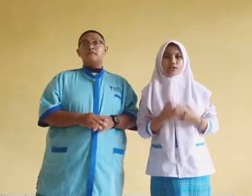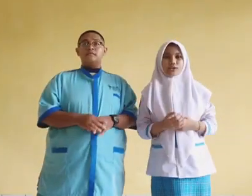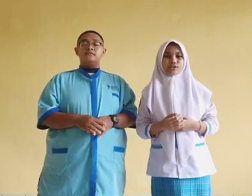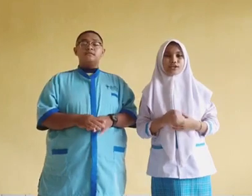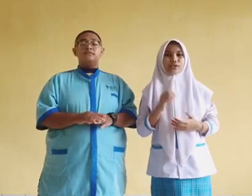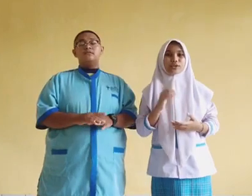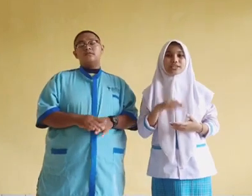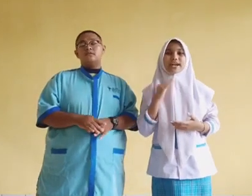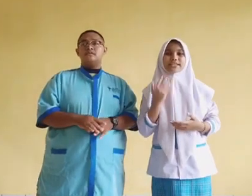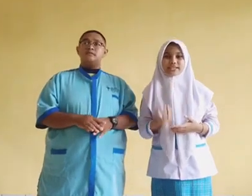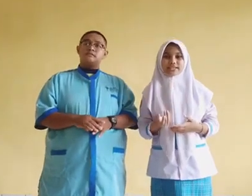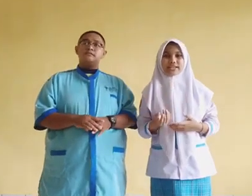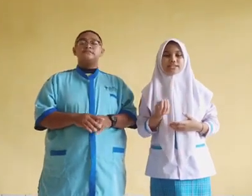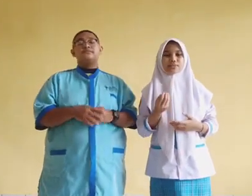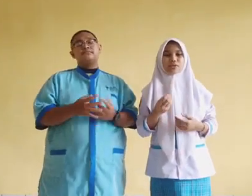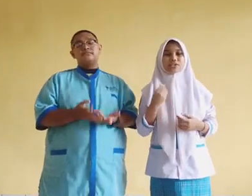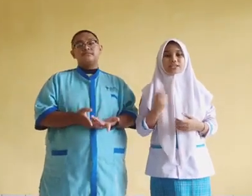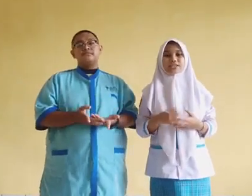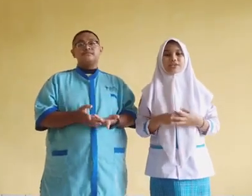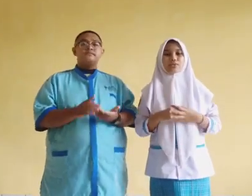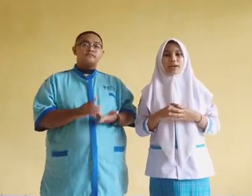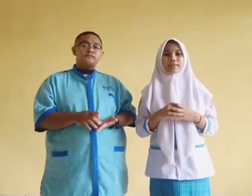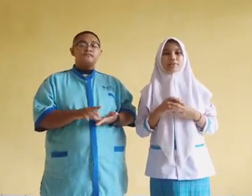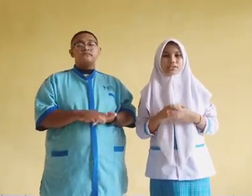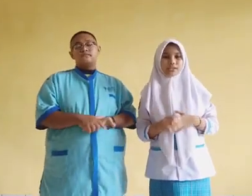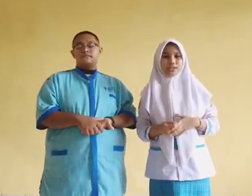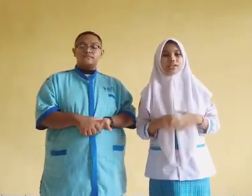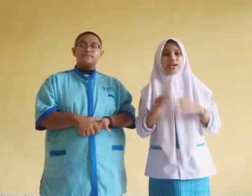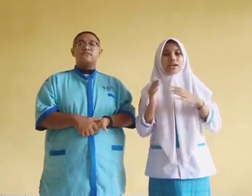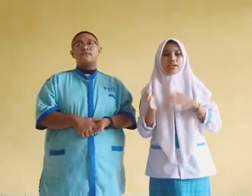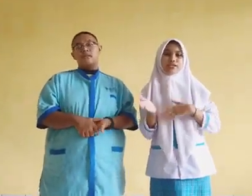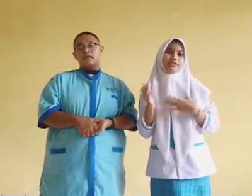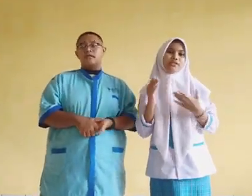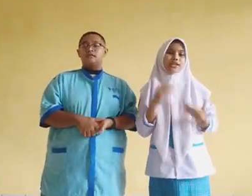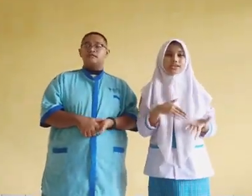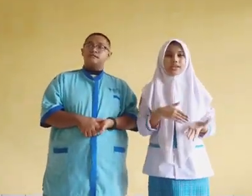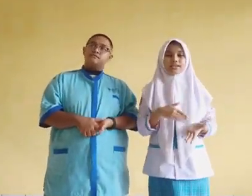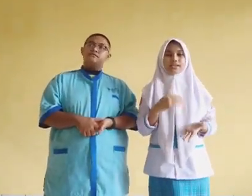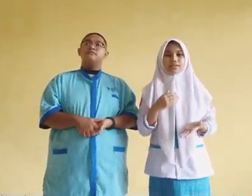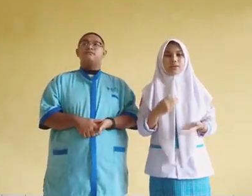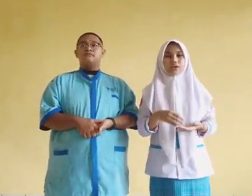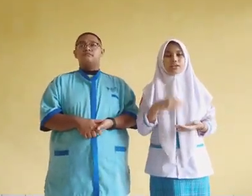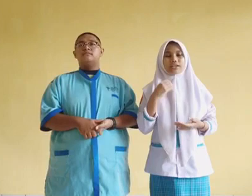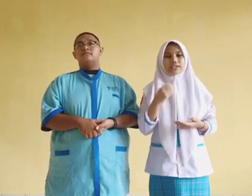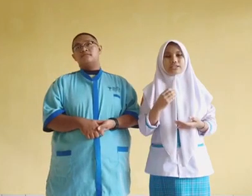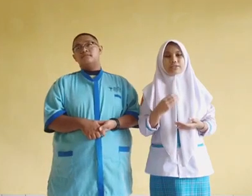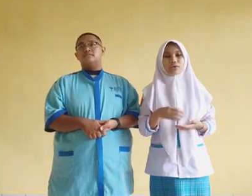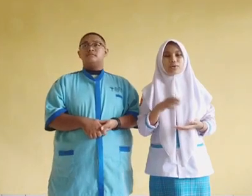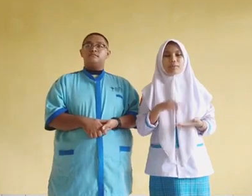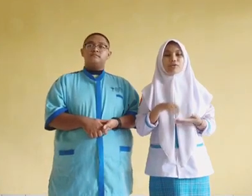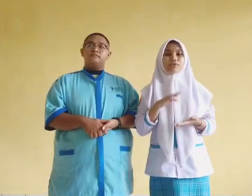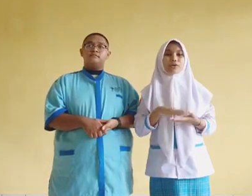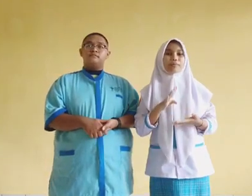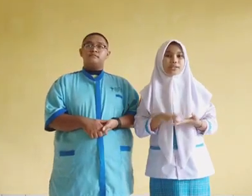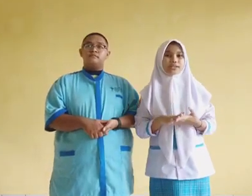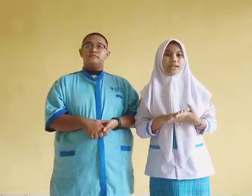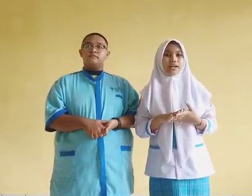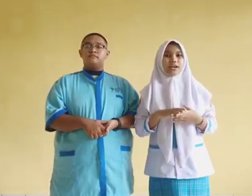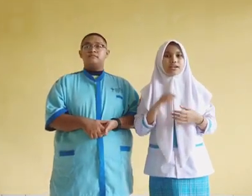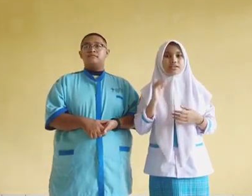Cellulose in water hyacinths is about 31% and in the rice husk is about 34.4%.